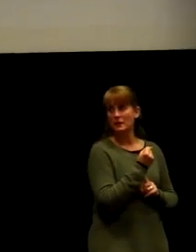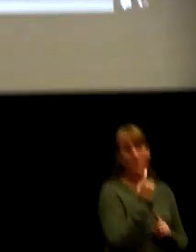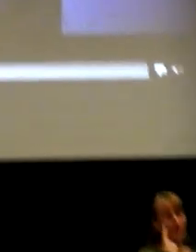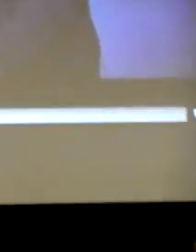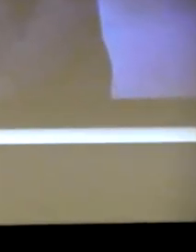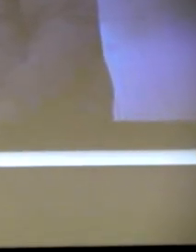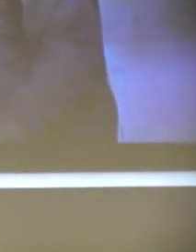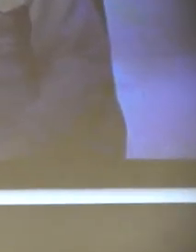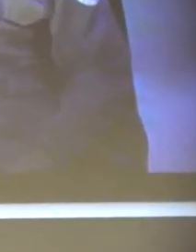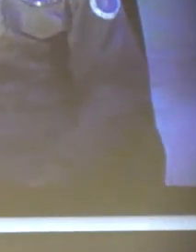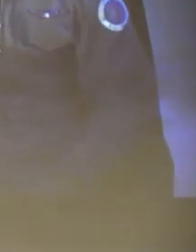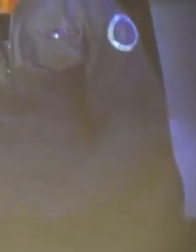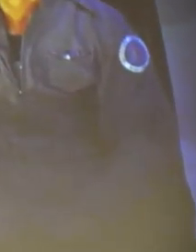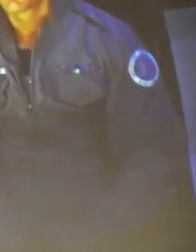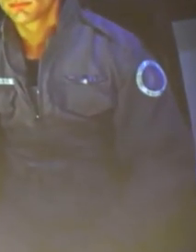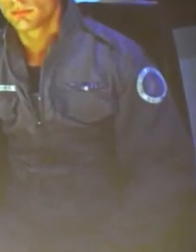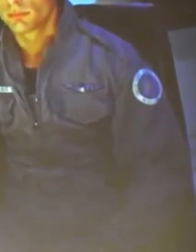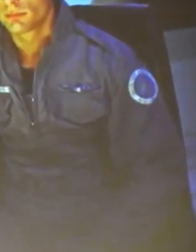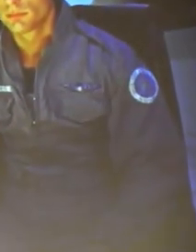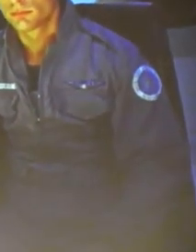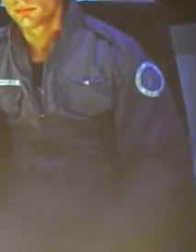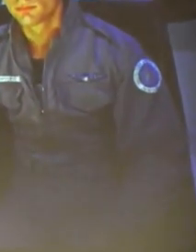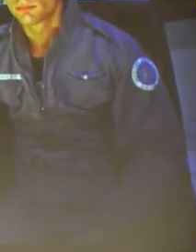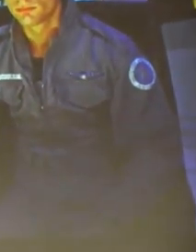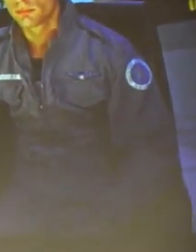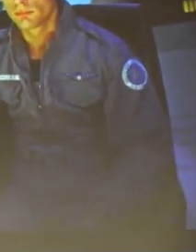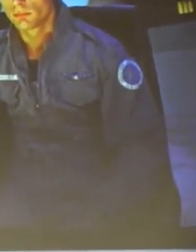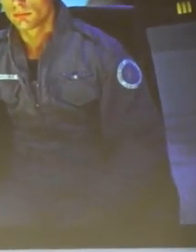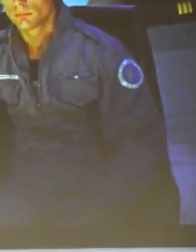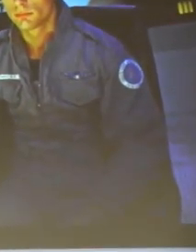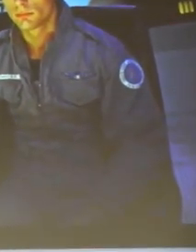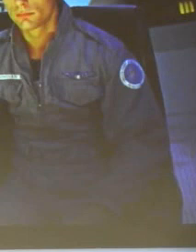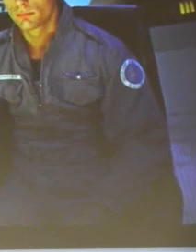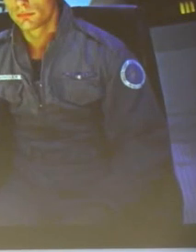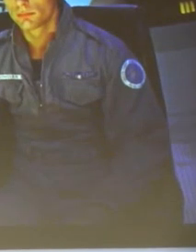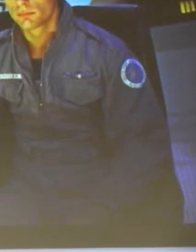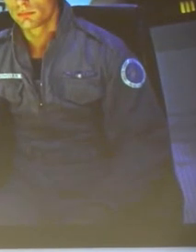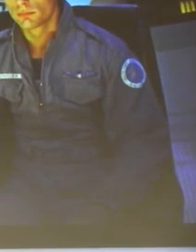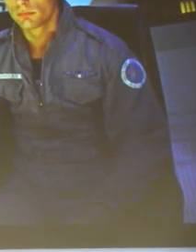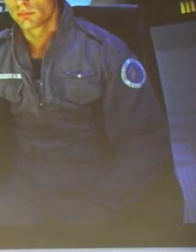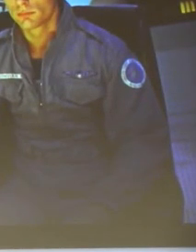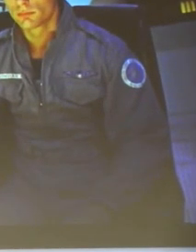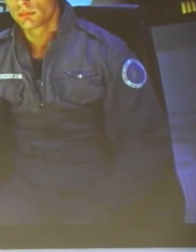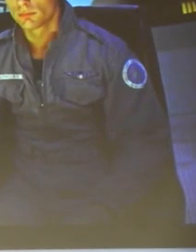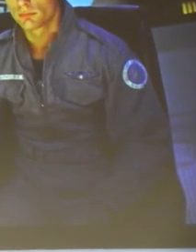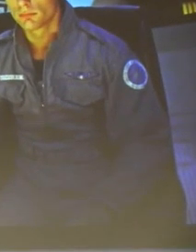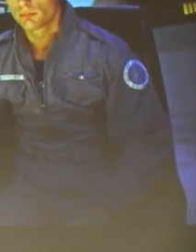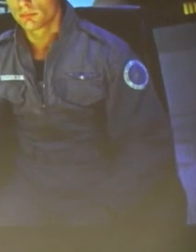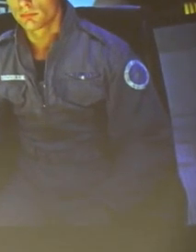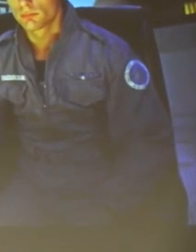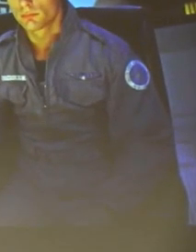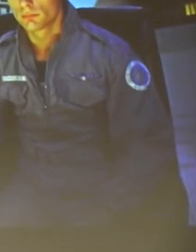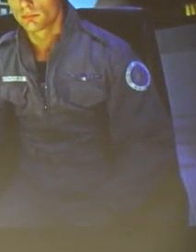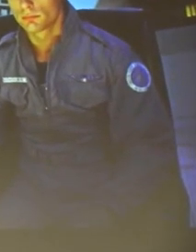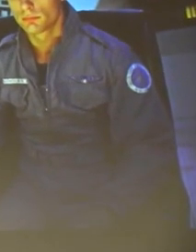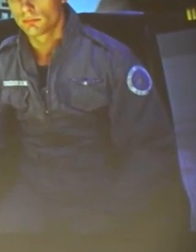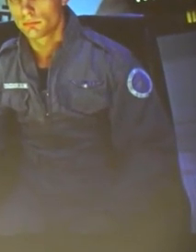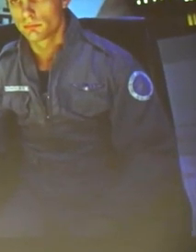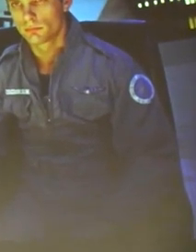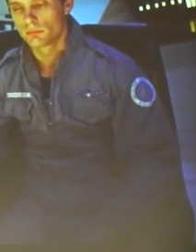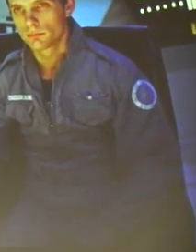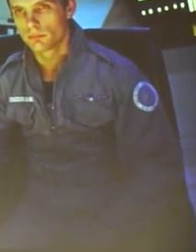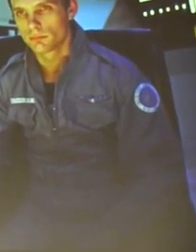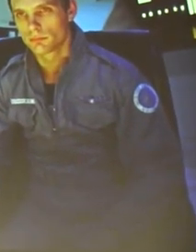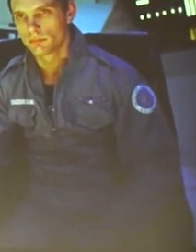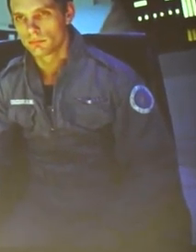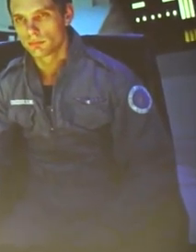I think we have time. Incredible, but this conclusion is based on the results from our twin 9000 computer.